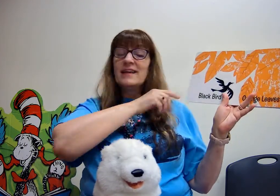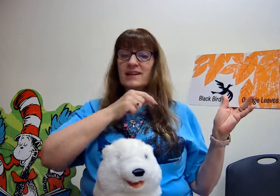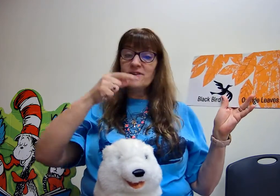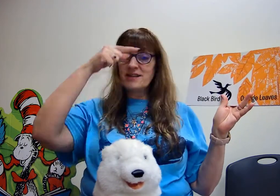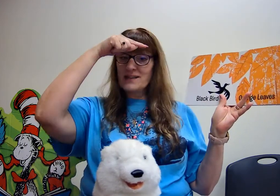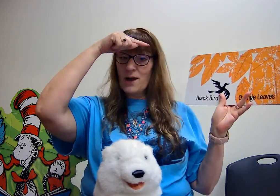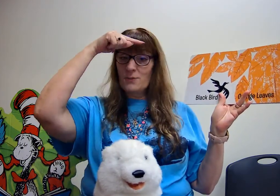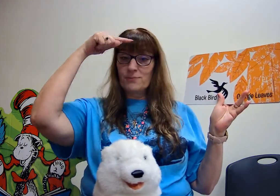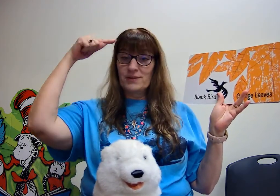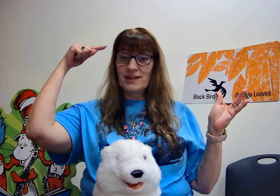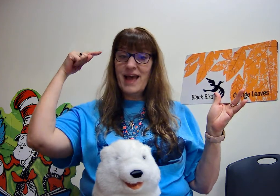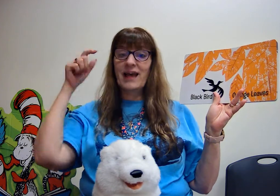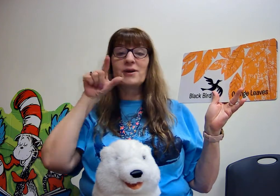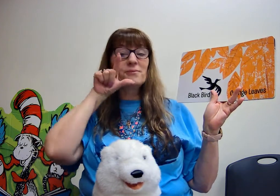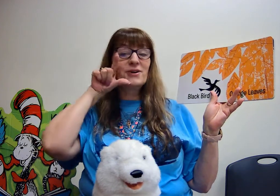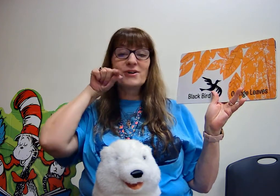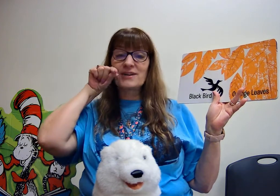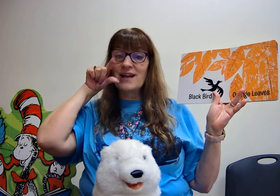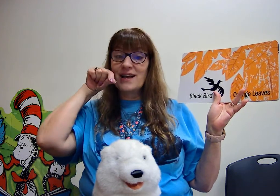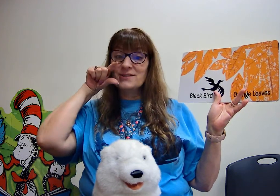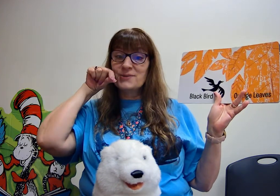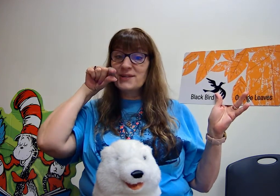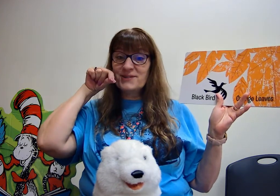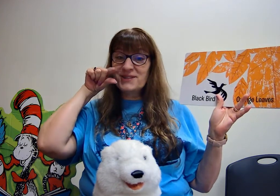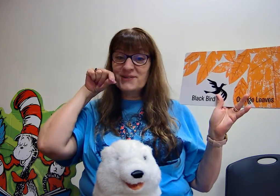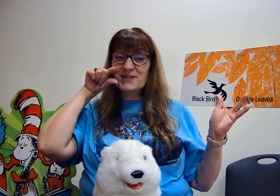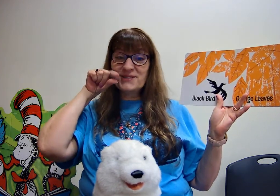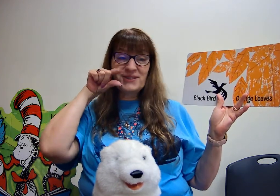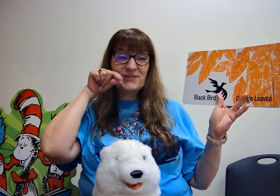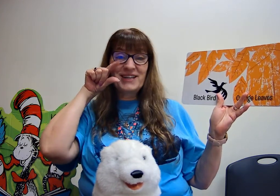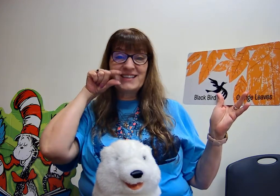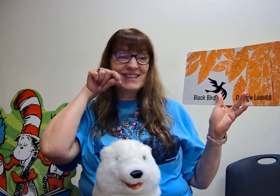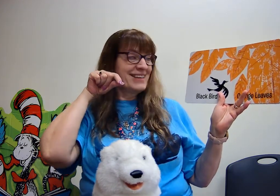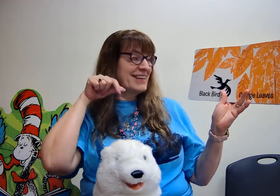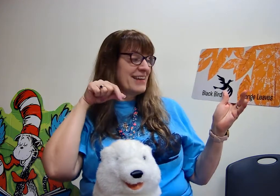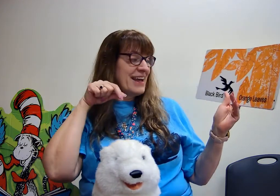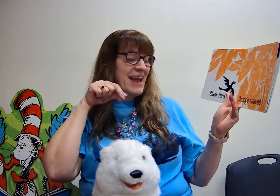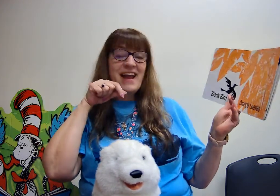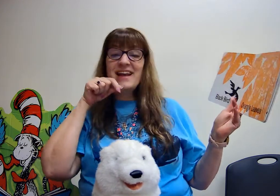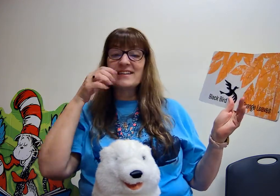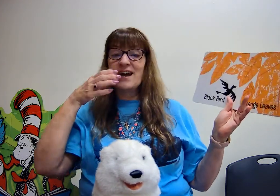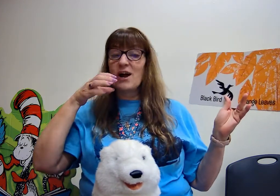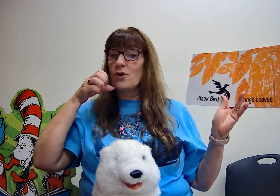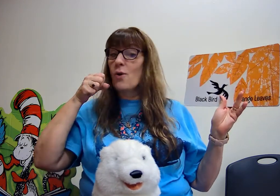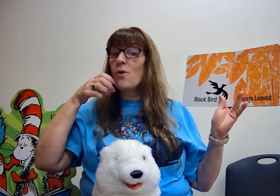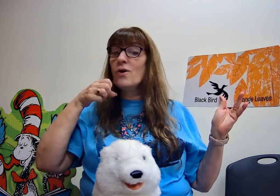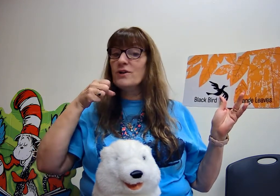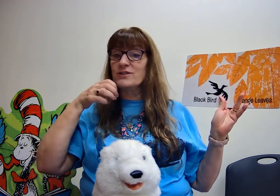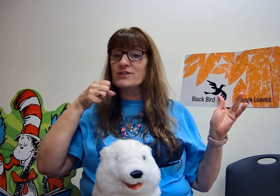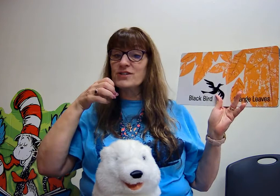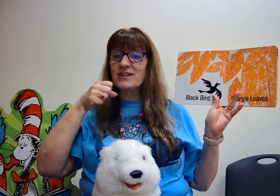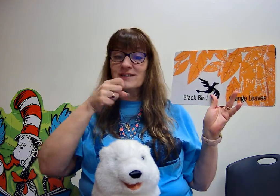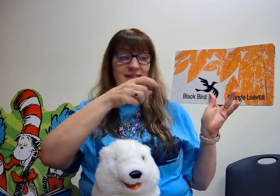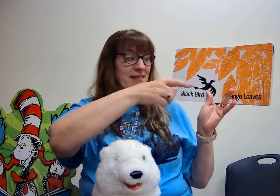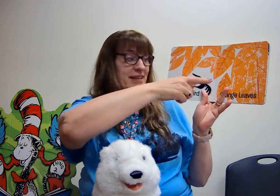Here is our black bird. Tweet, tweet, tweet, tweet, tweet. And our orange